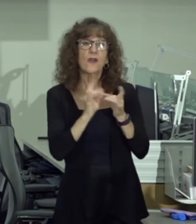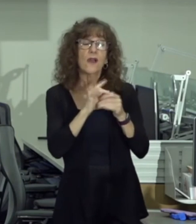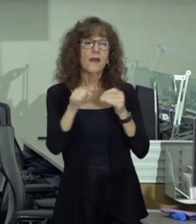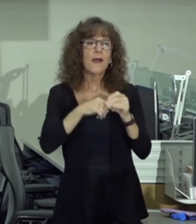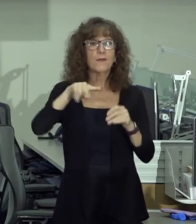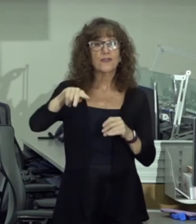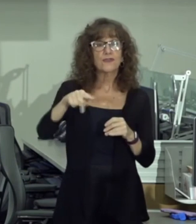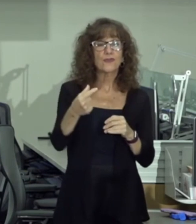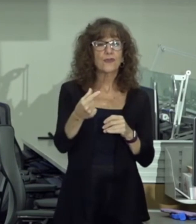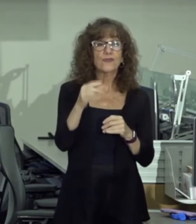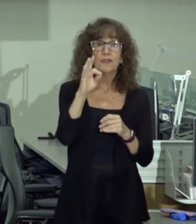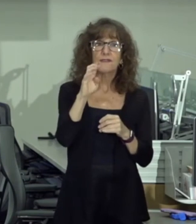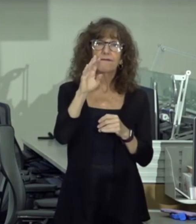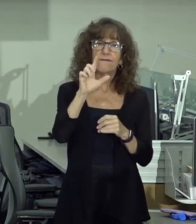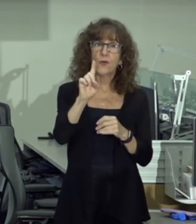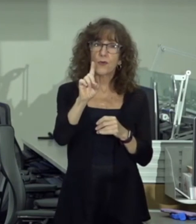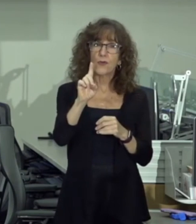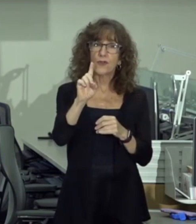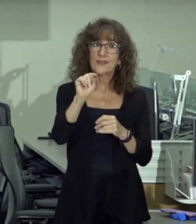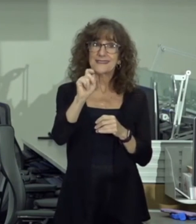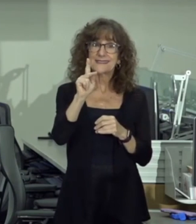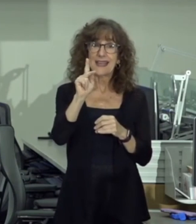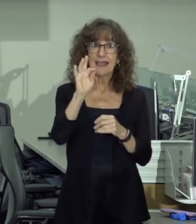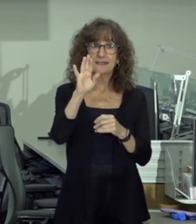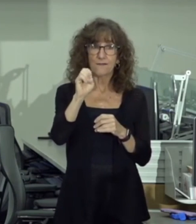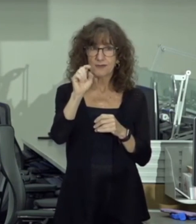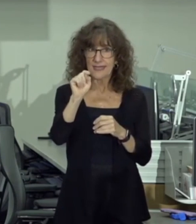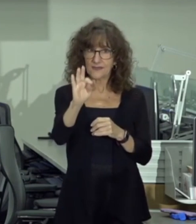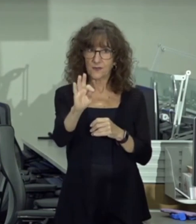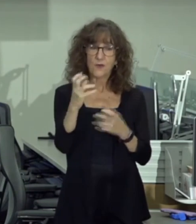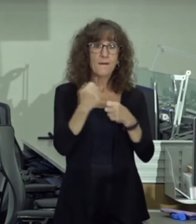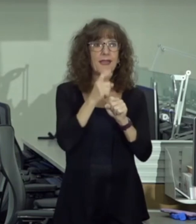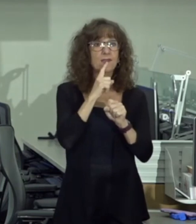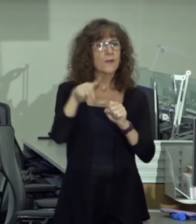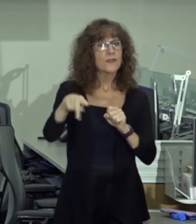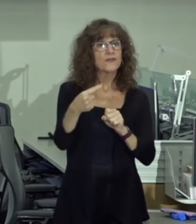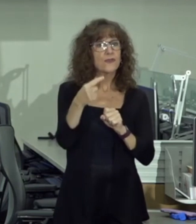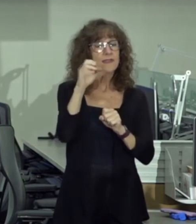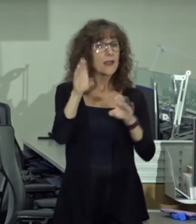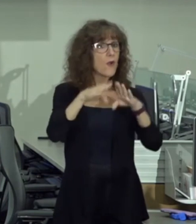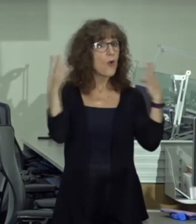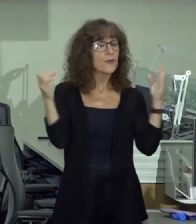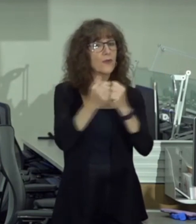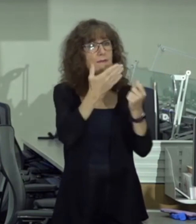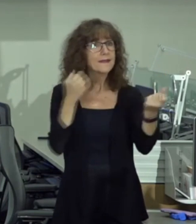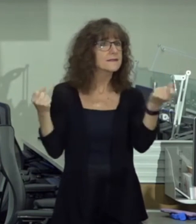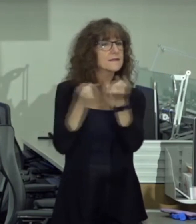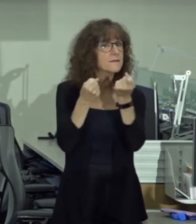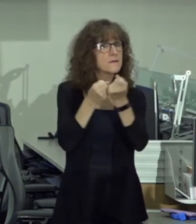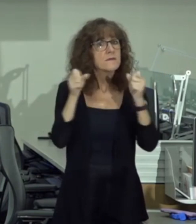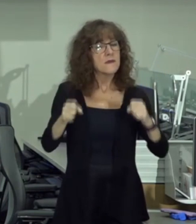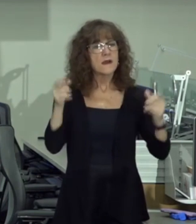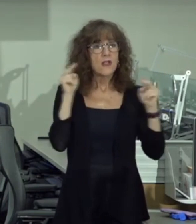Prince George's Forward Task Force. We want to make sure that Prince George's County opens with the best support possible. We're